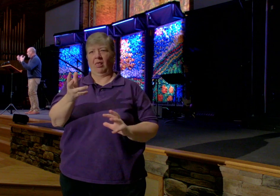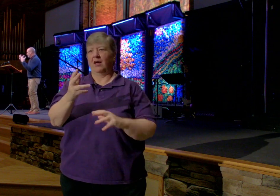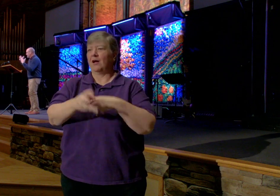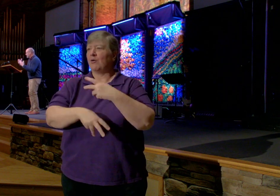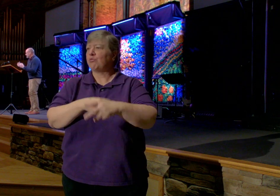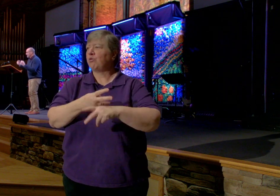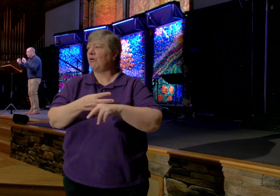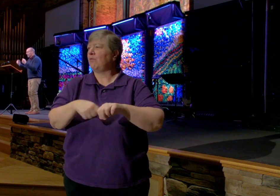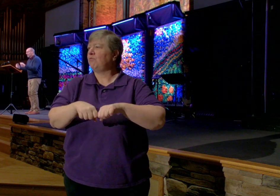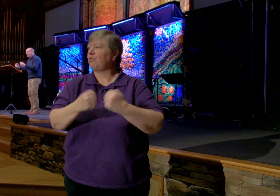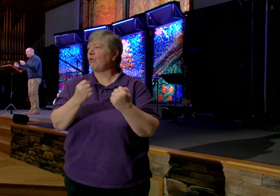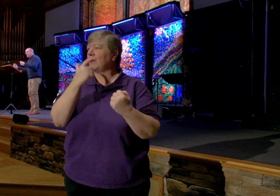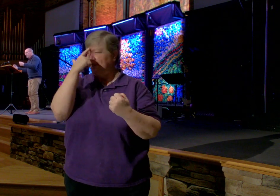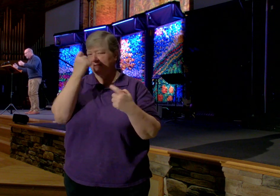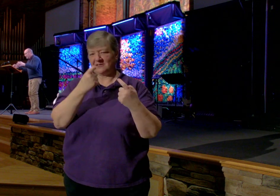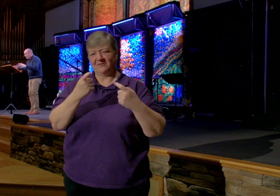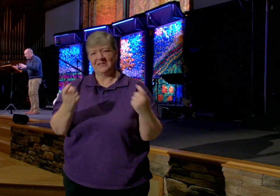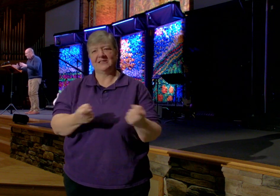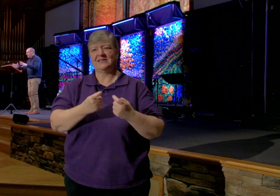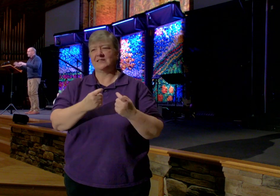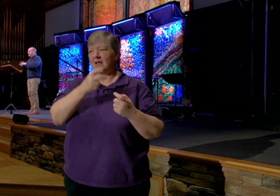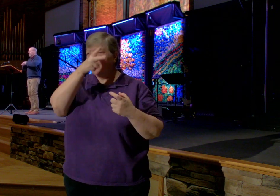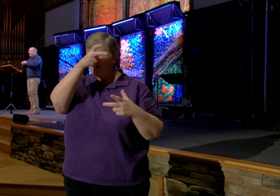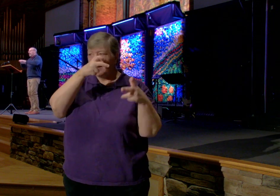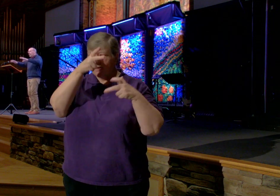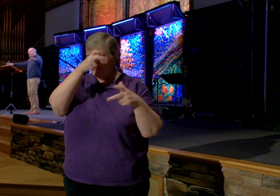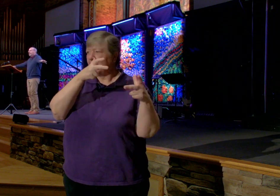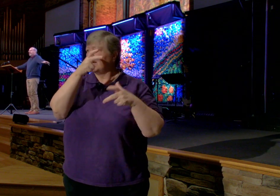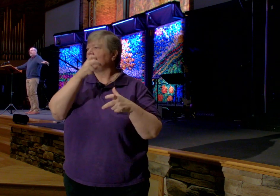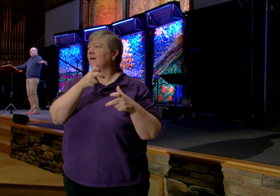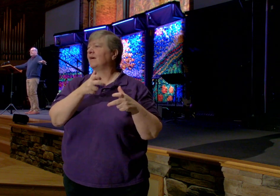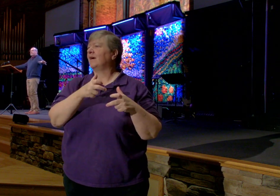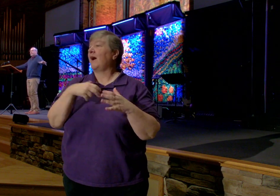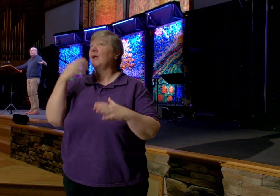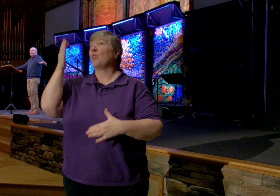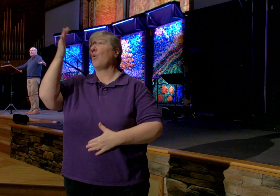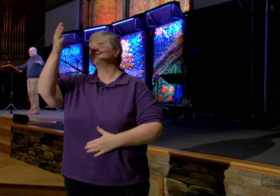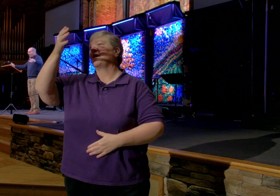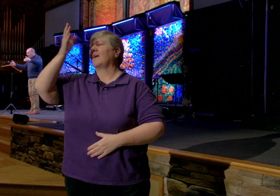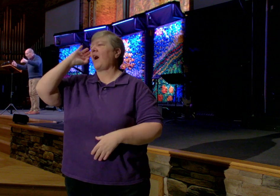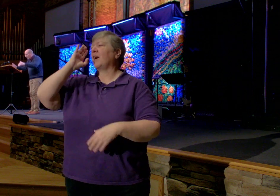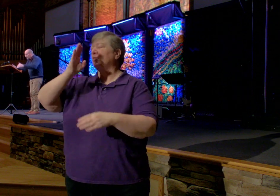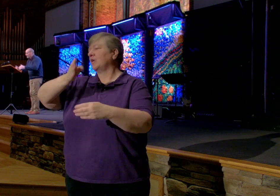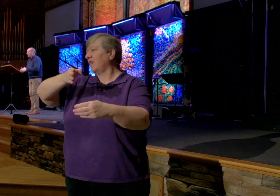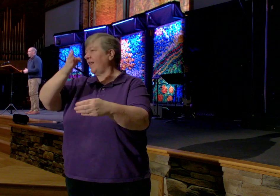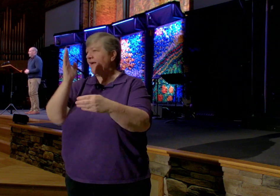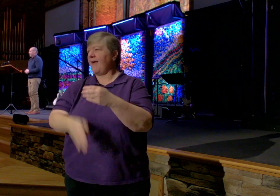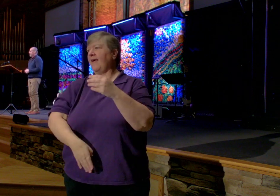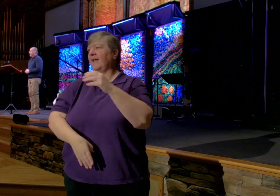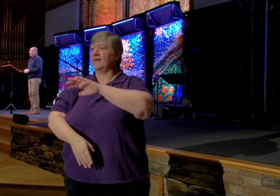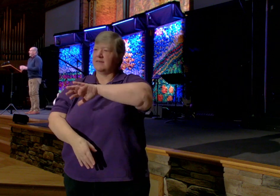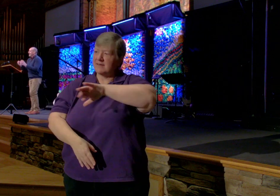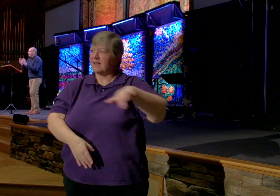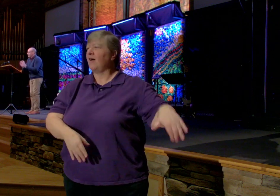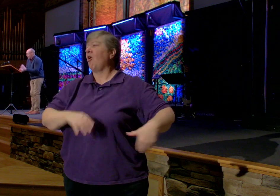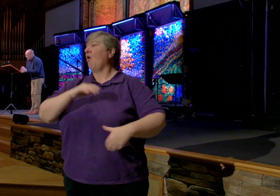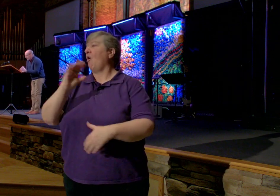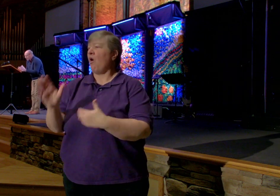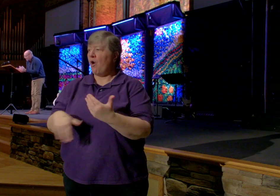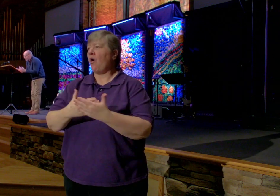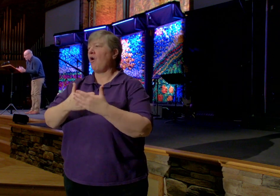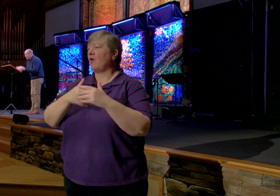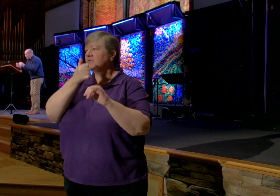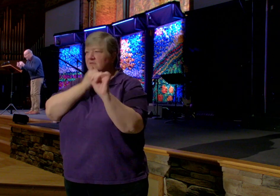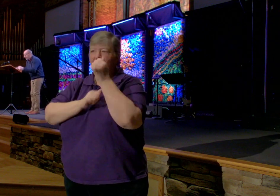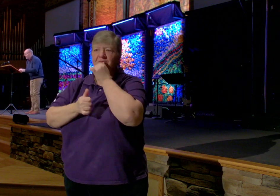world, broken by sin and wickedness and evil and demons. And one day God is going to end all suffering.